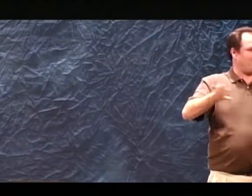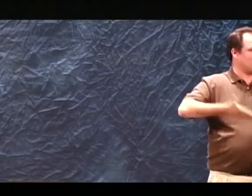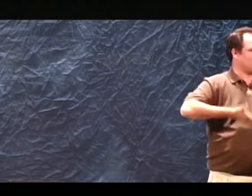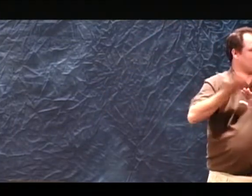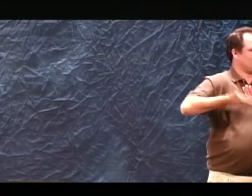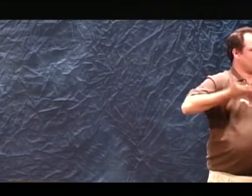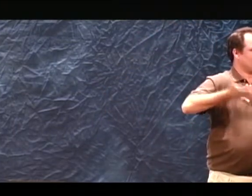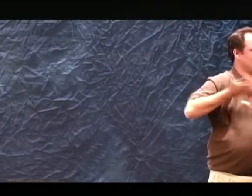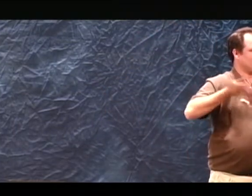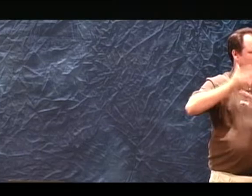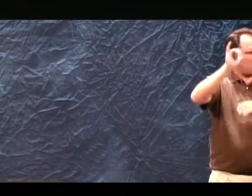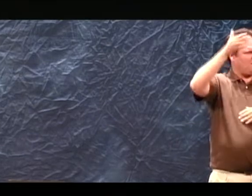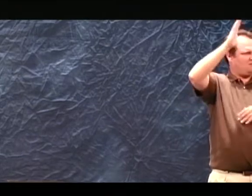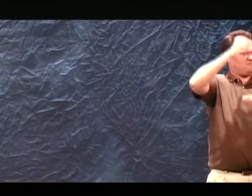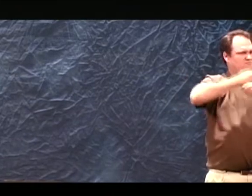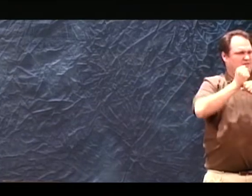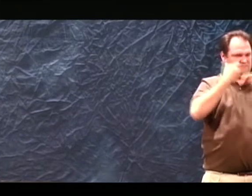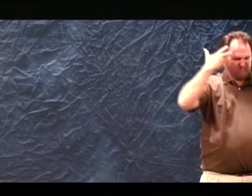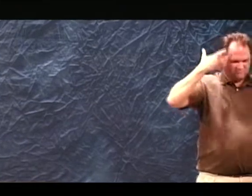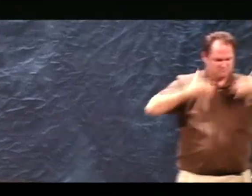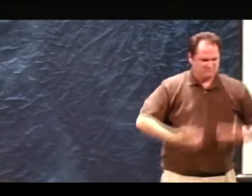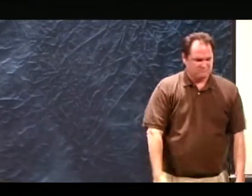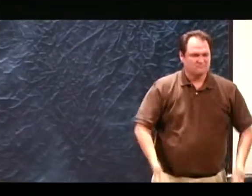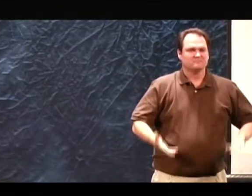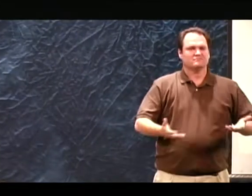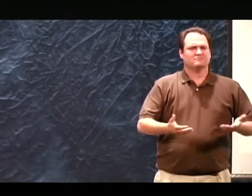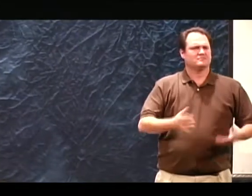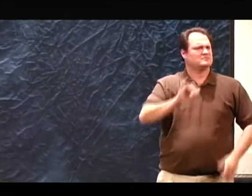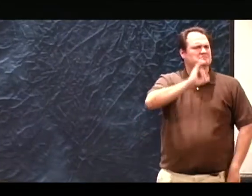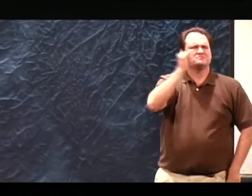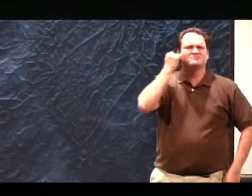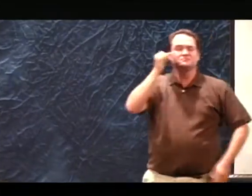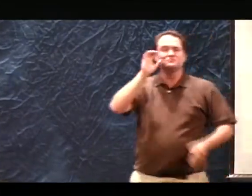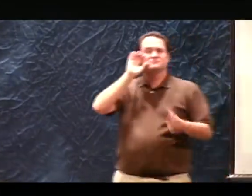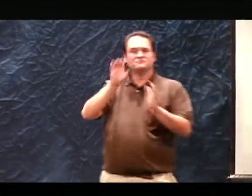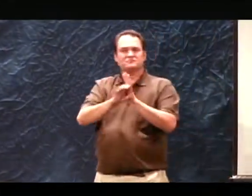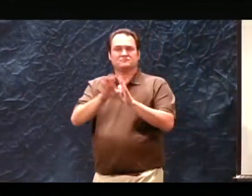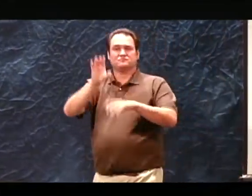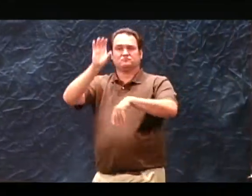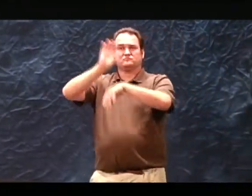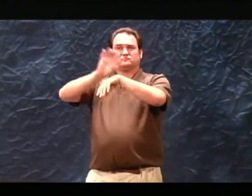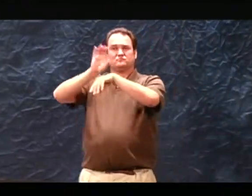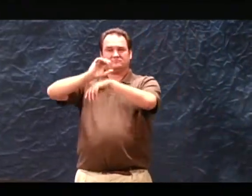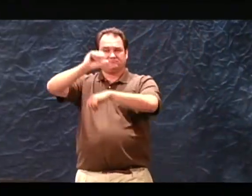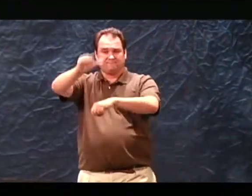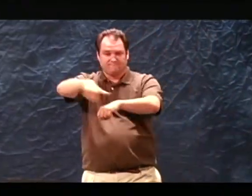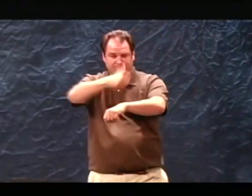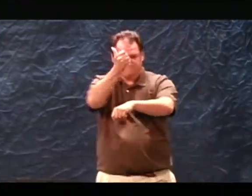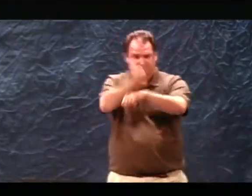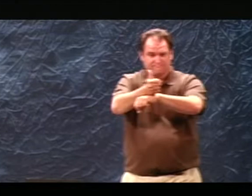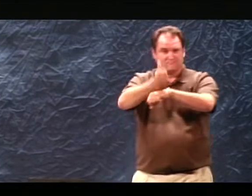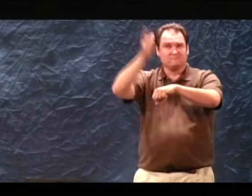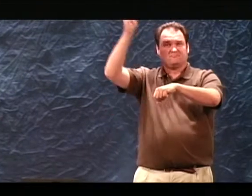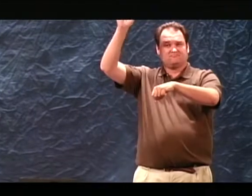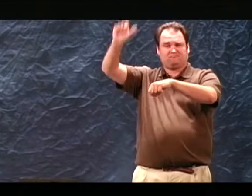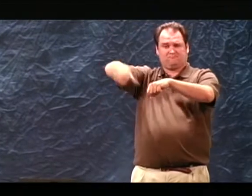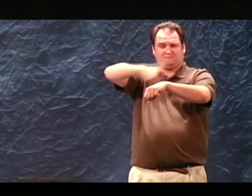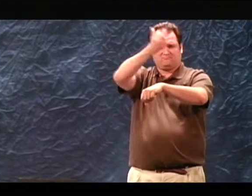but i everything in the functions perfectly because each part does its